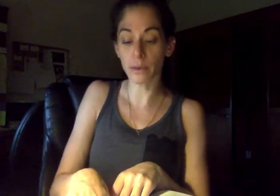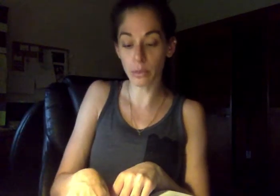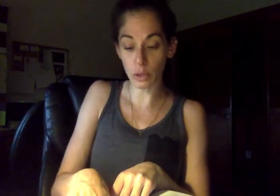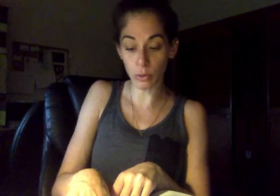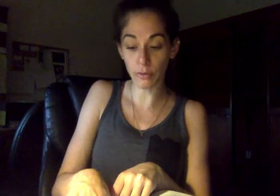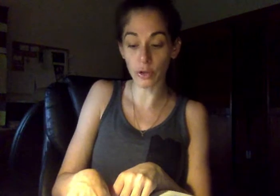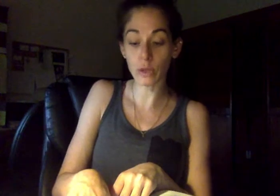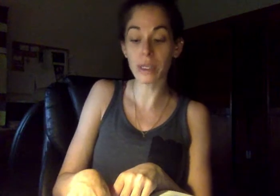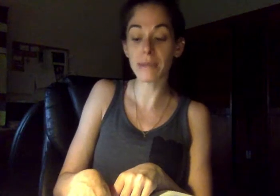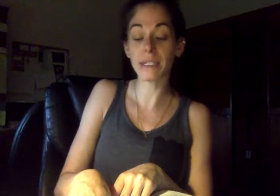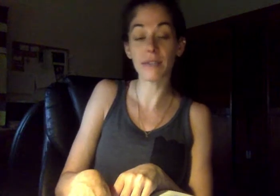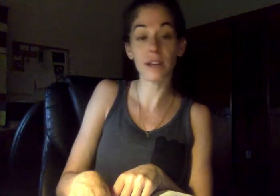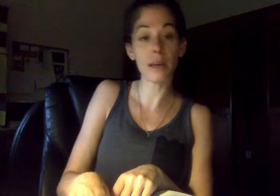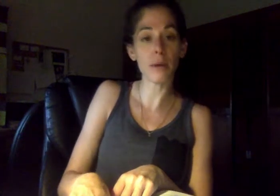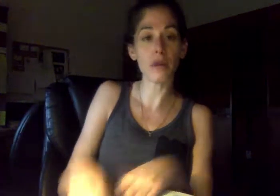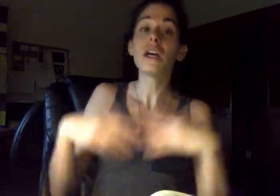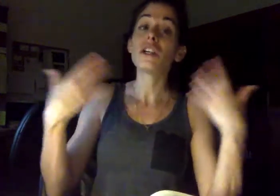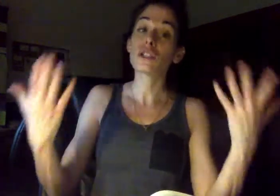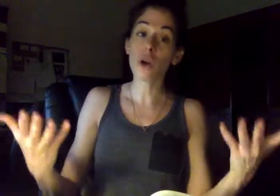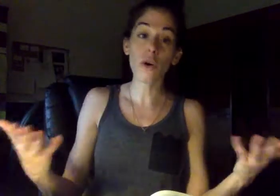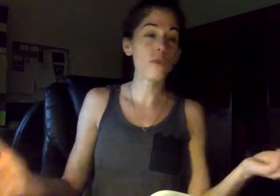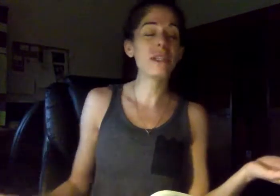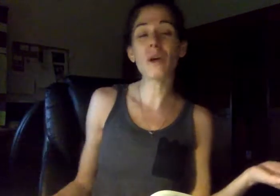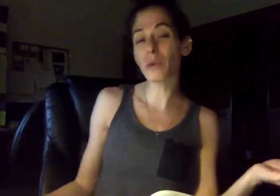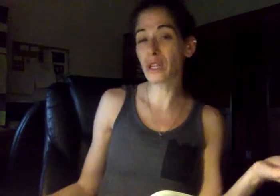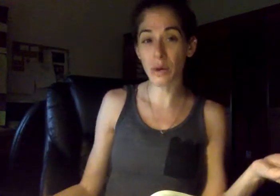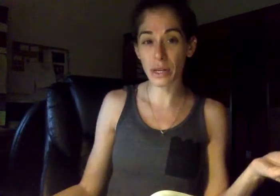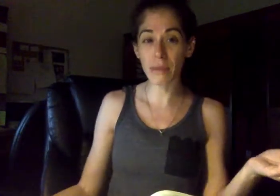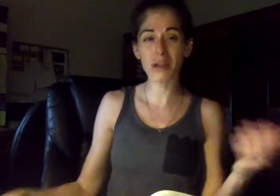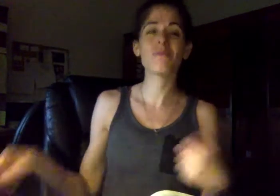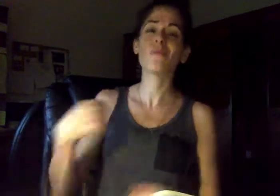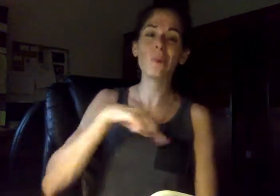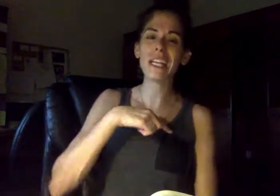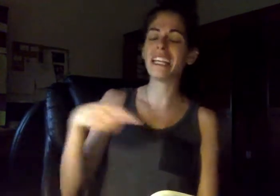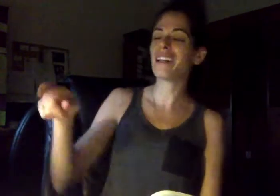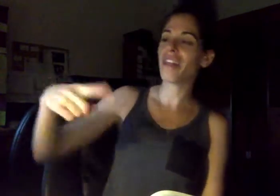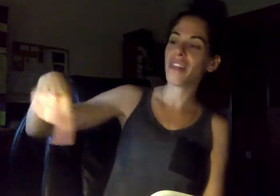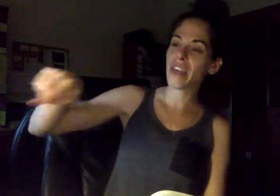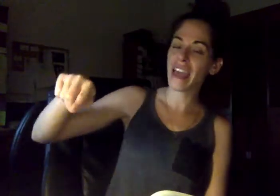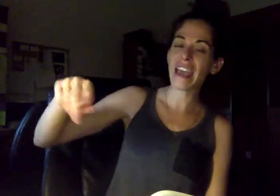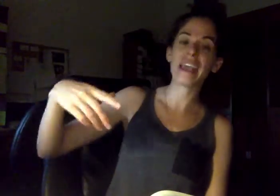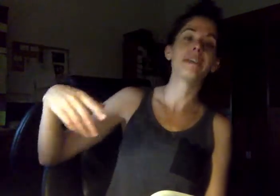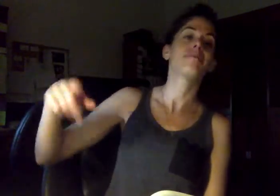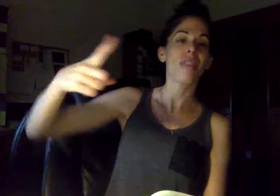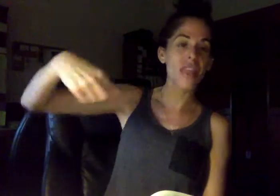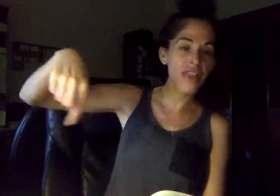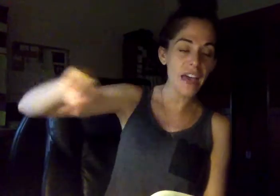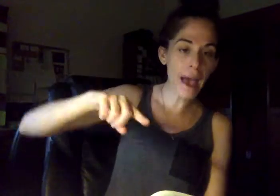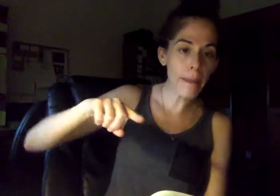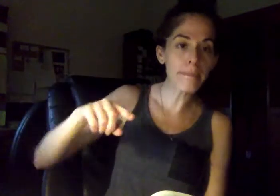to refer to a specific number. So if we don't really know the number, we, they, them,